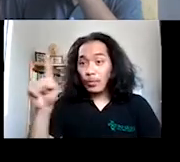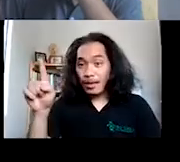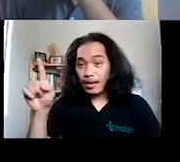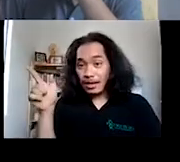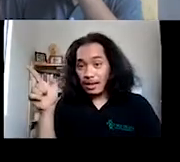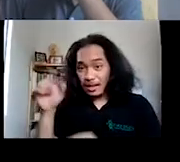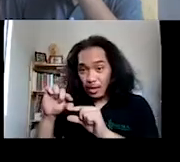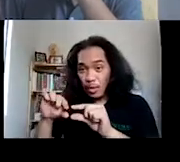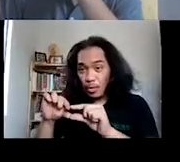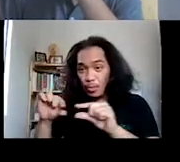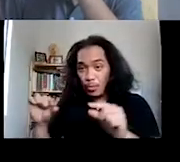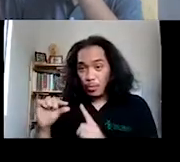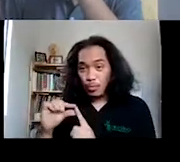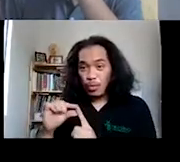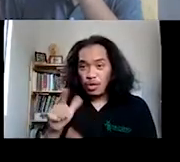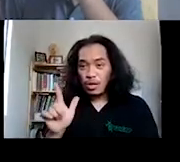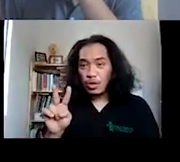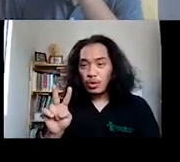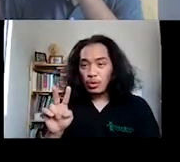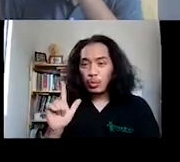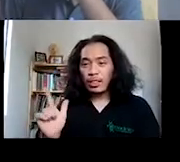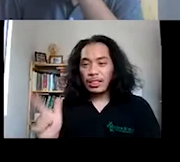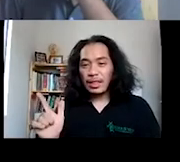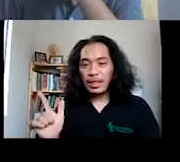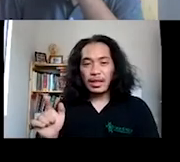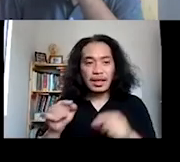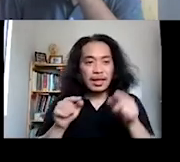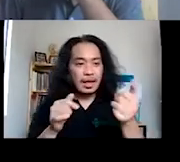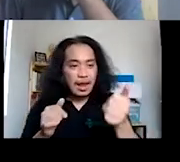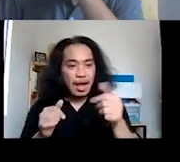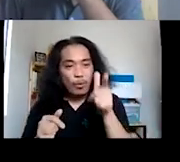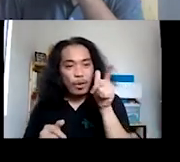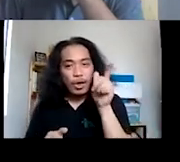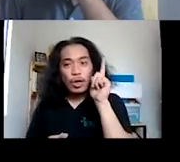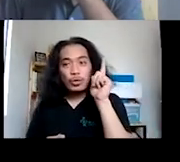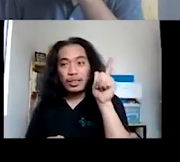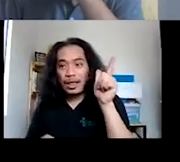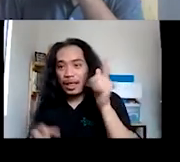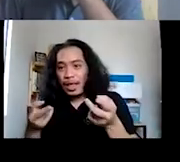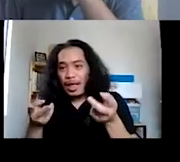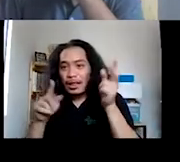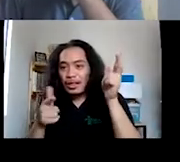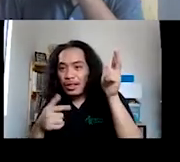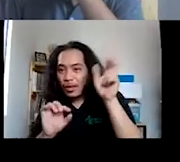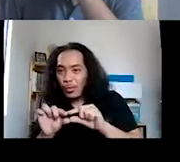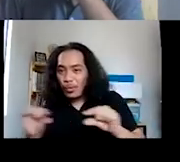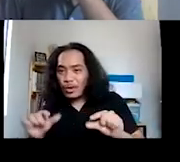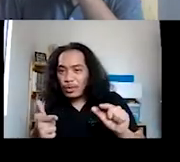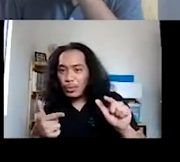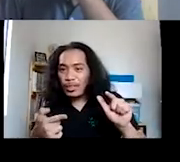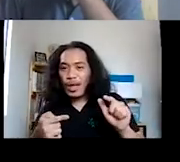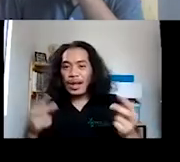for 21. Mm-hmm. Underneath it was 20 something